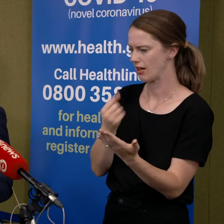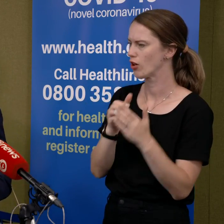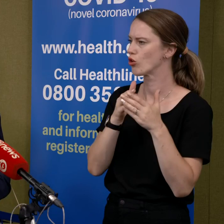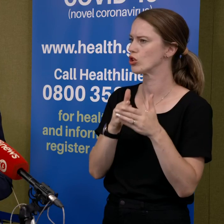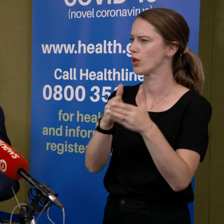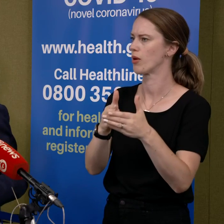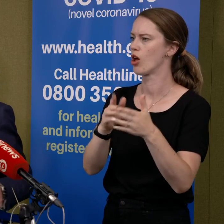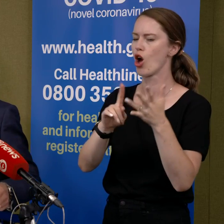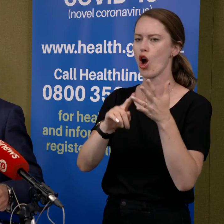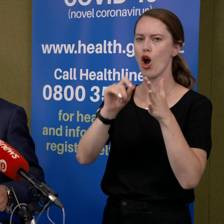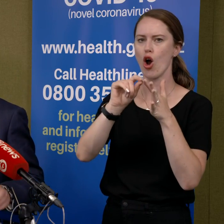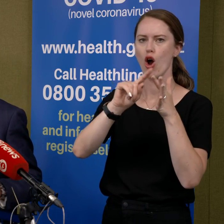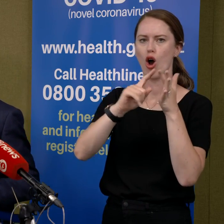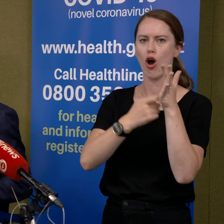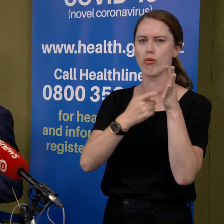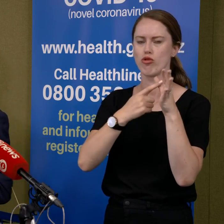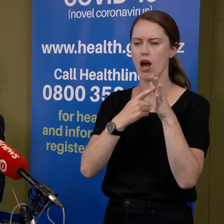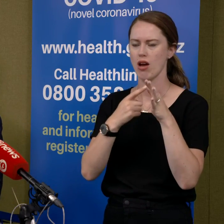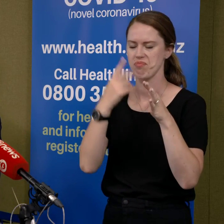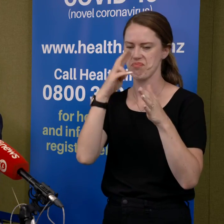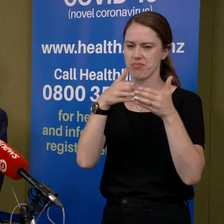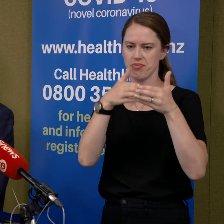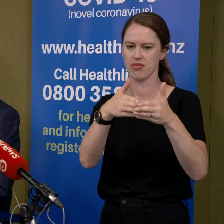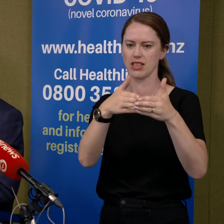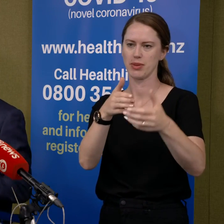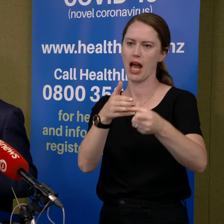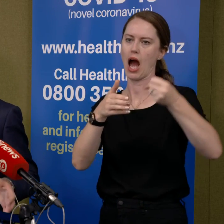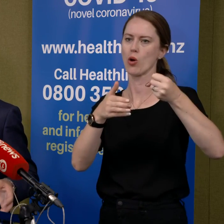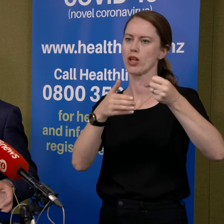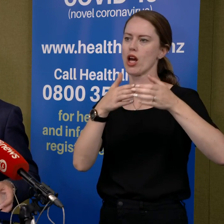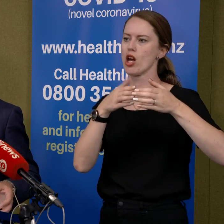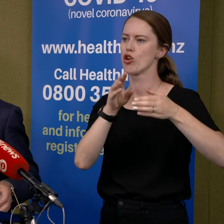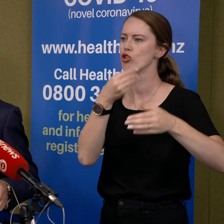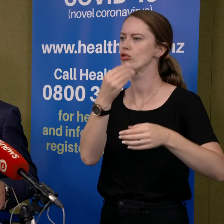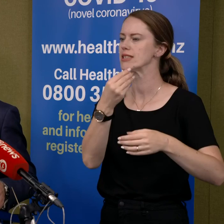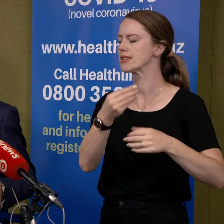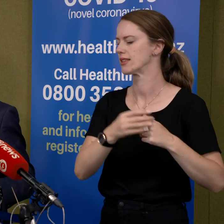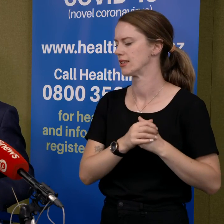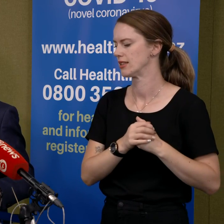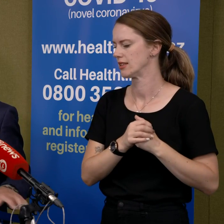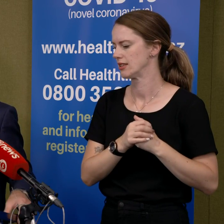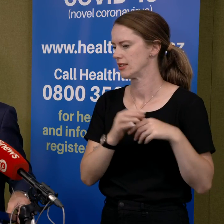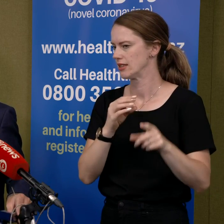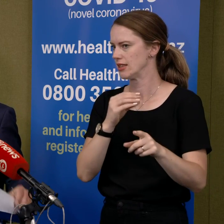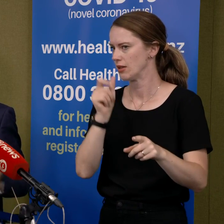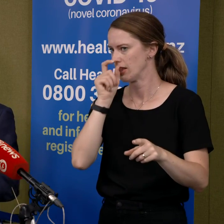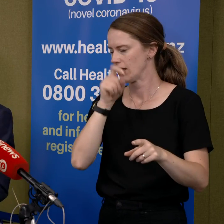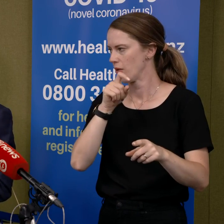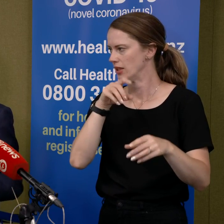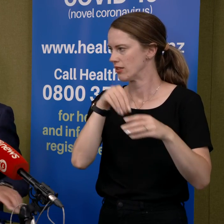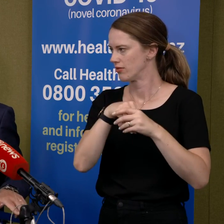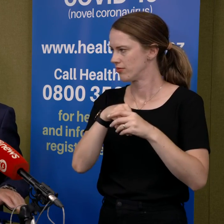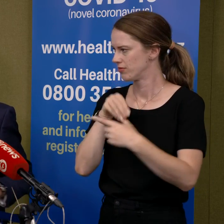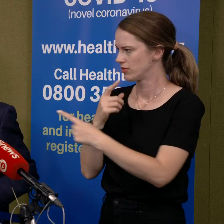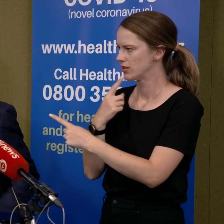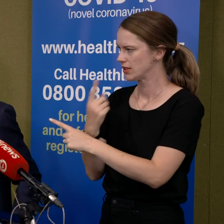is it the Opera, that is being held off Greece, and there is a number of Kiwis in that, on that ship.